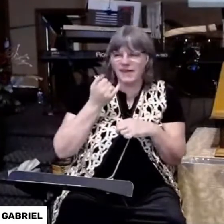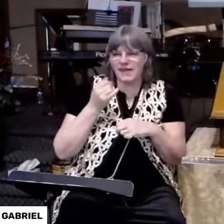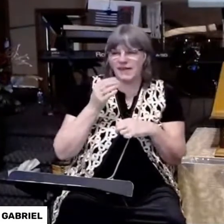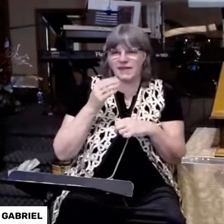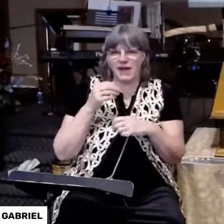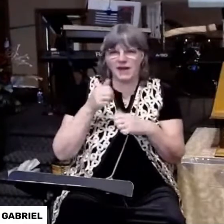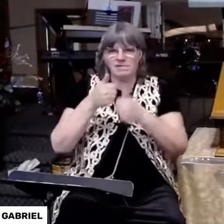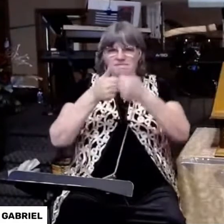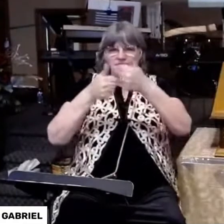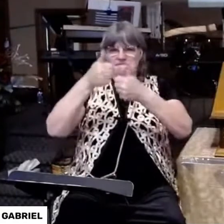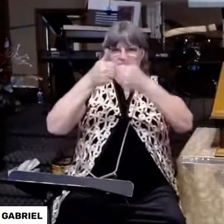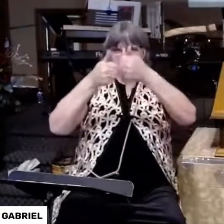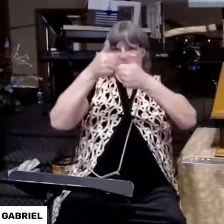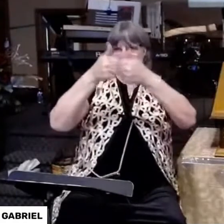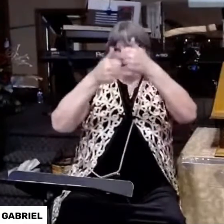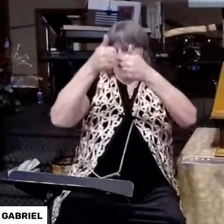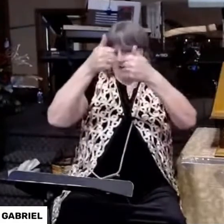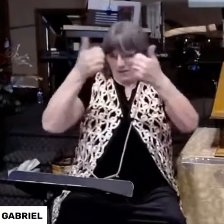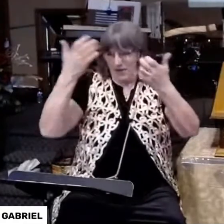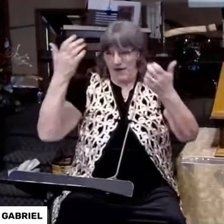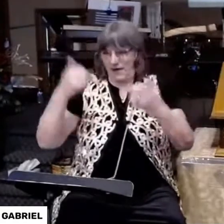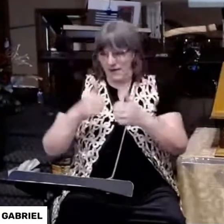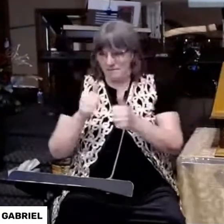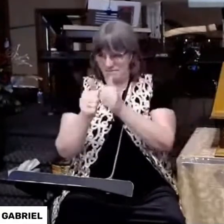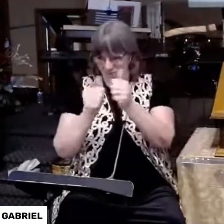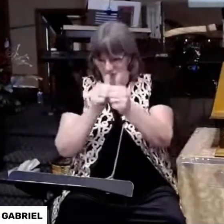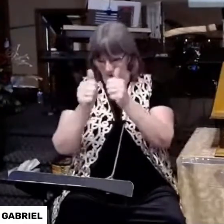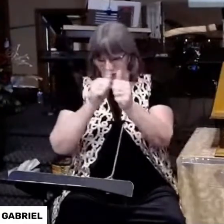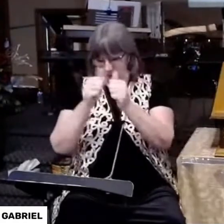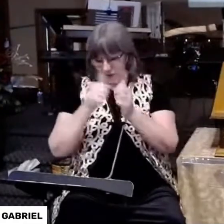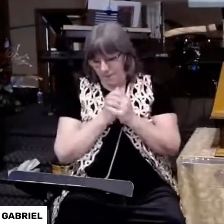about Korah and all the things.